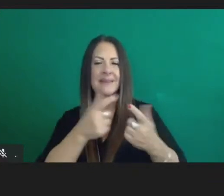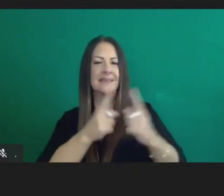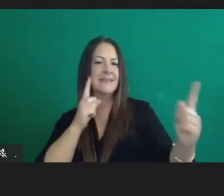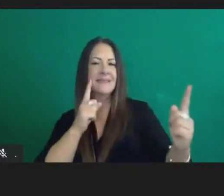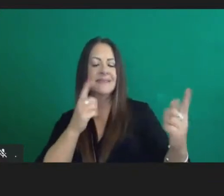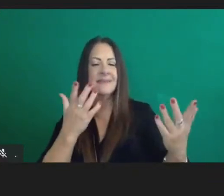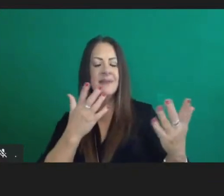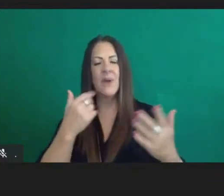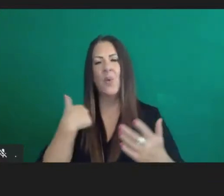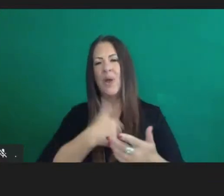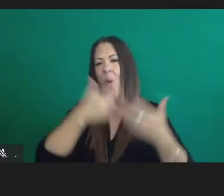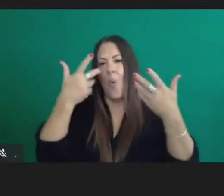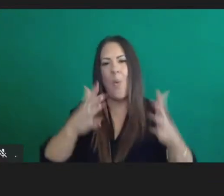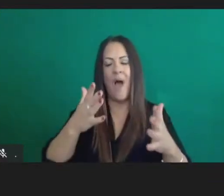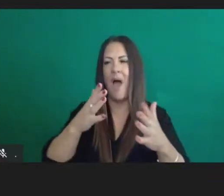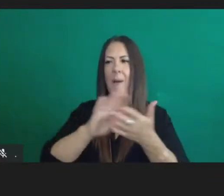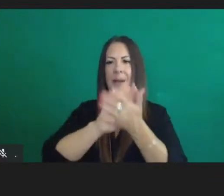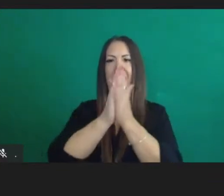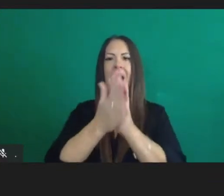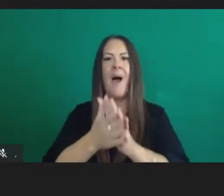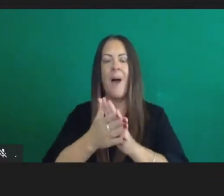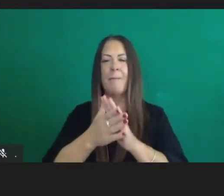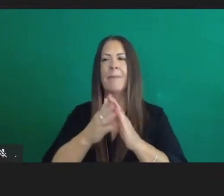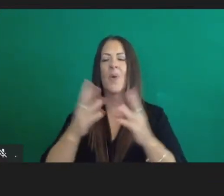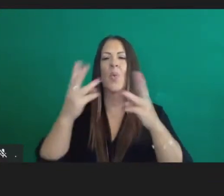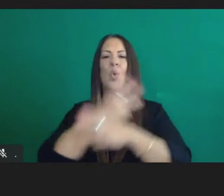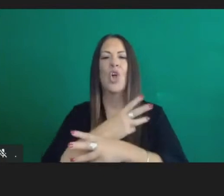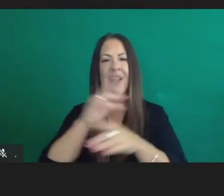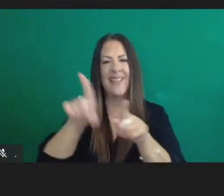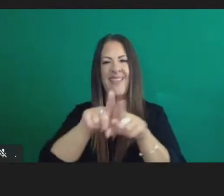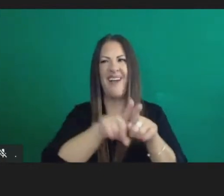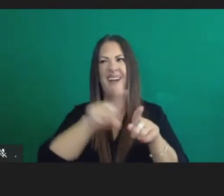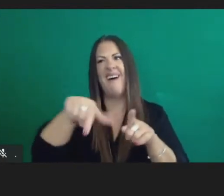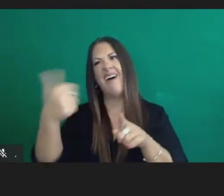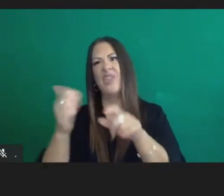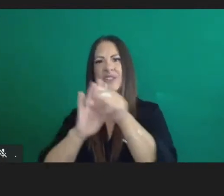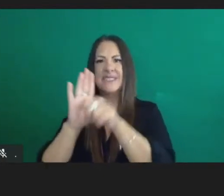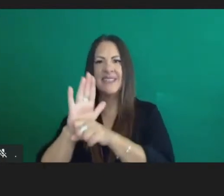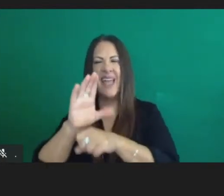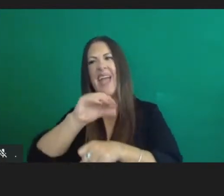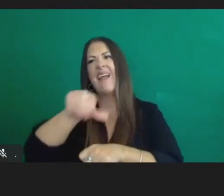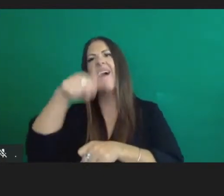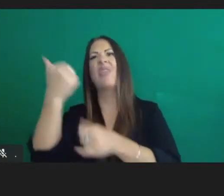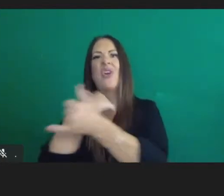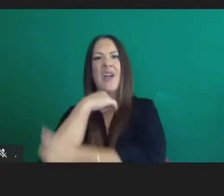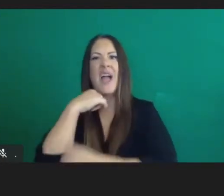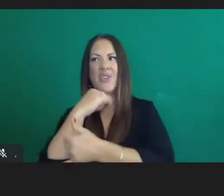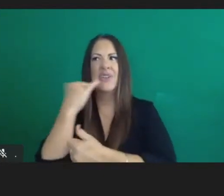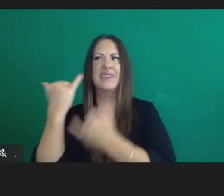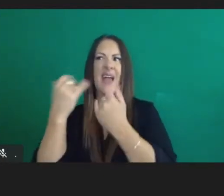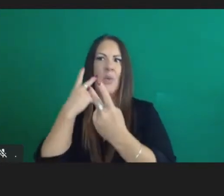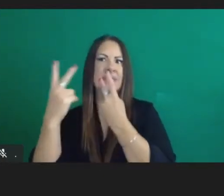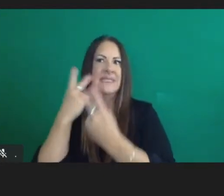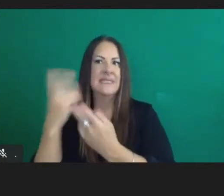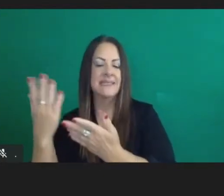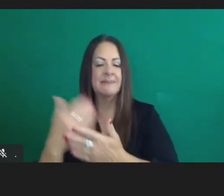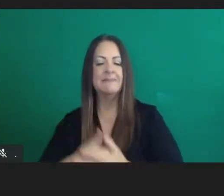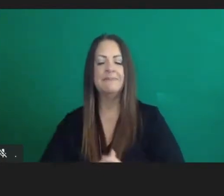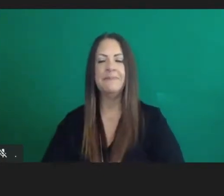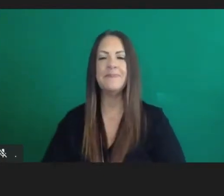that other parts of the country are experiencing, and certainly other parts of the globe. Sophia Bolog, the Sacramento